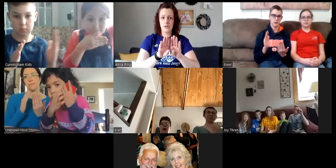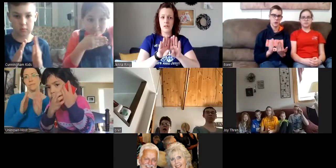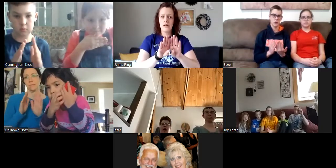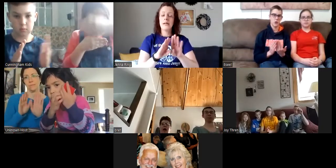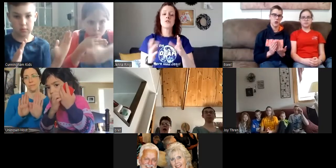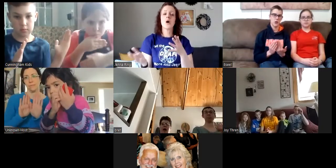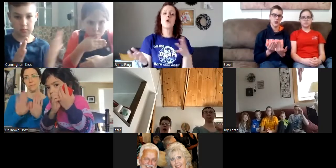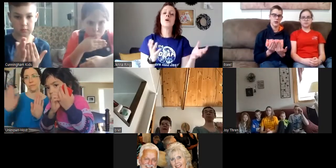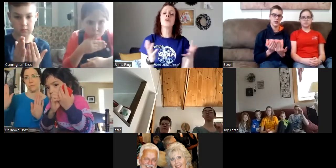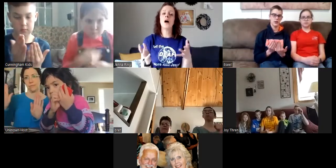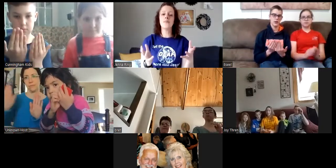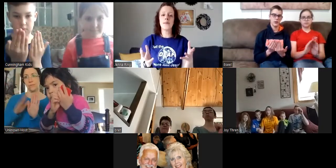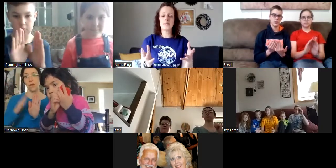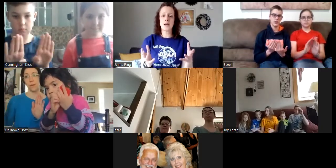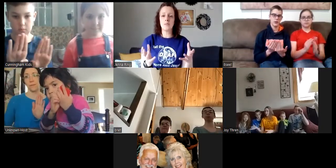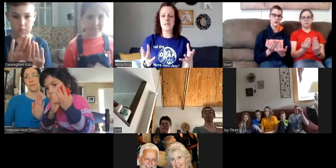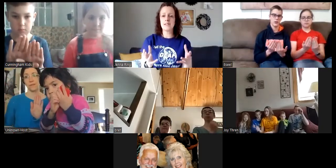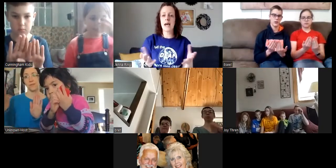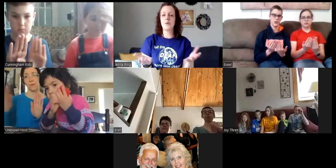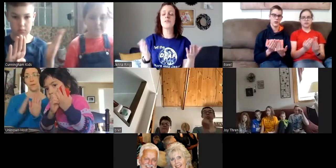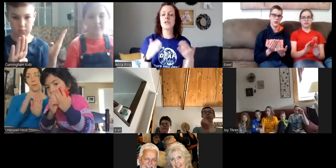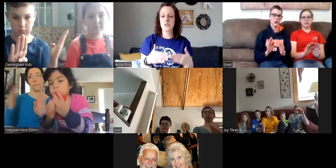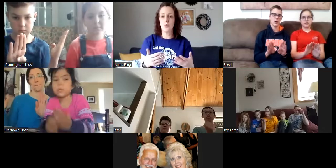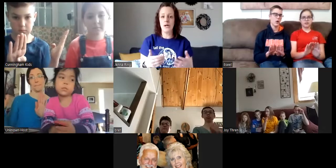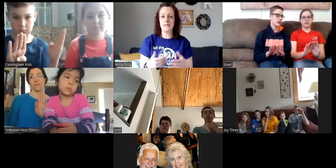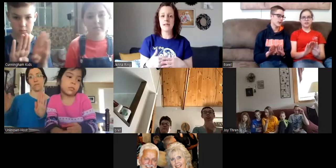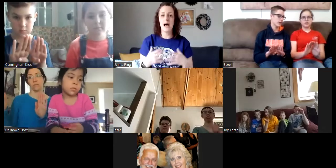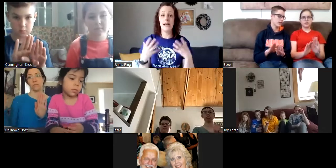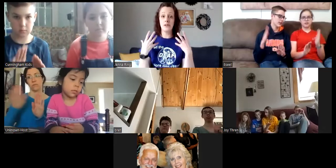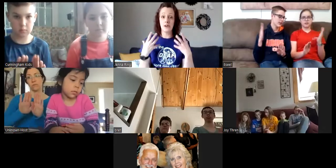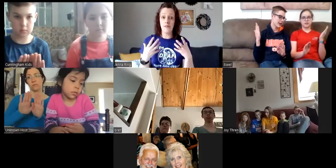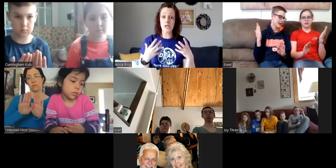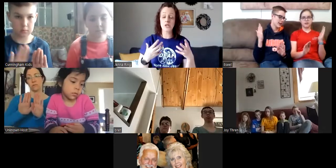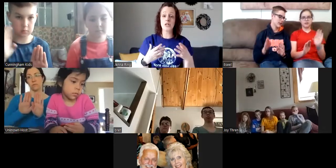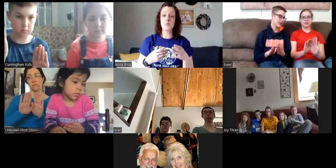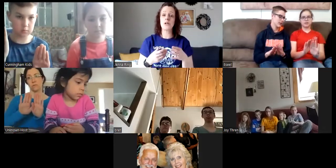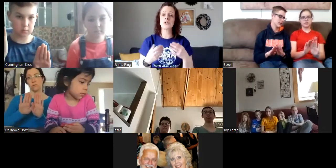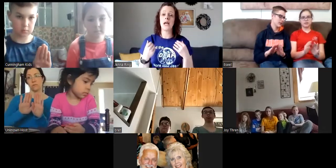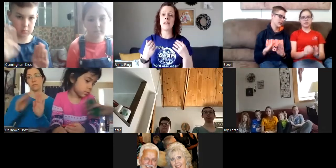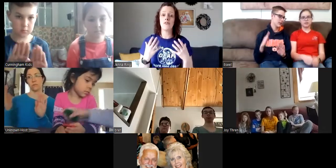door. So a lot of things can be said with just one sign, your